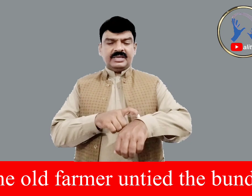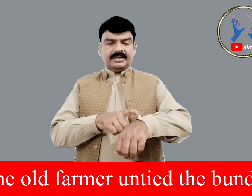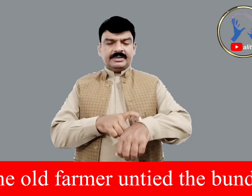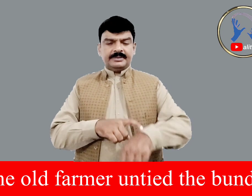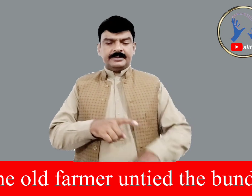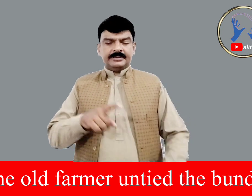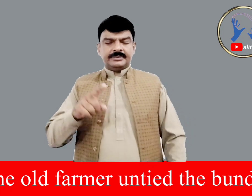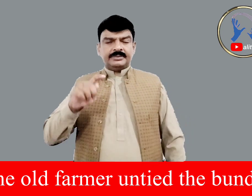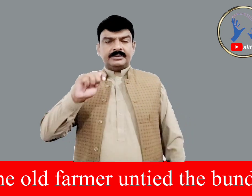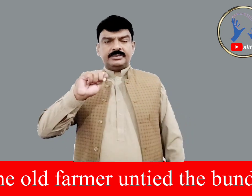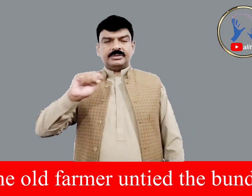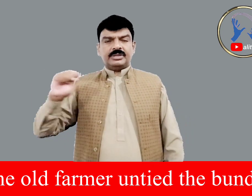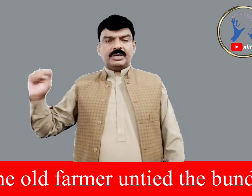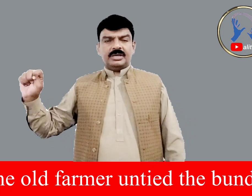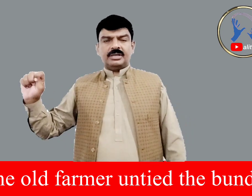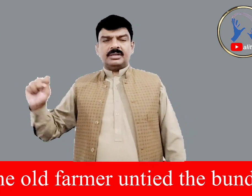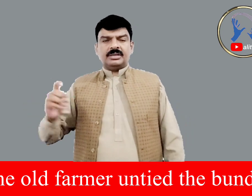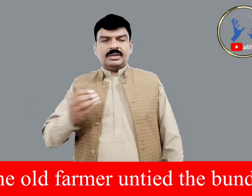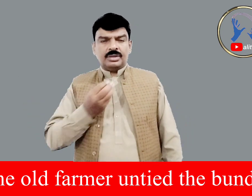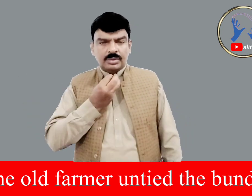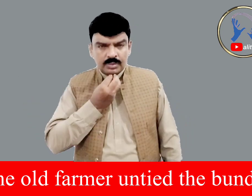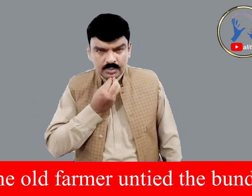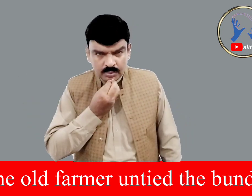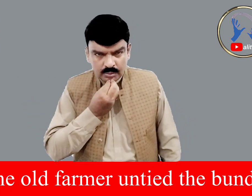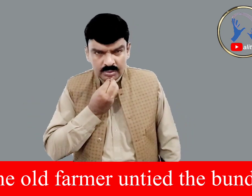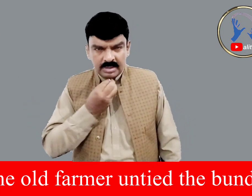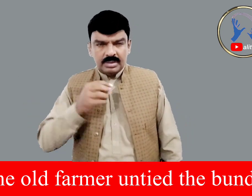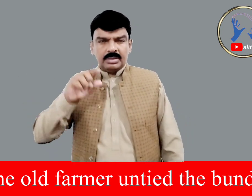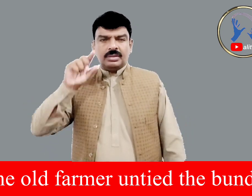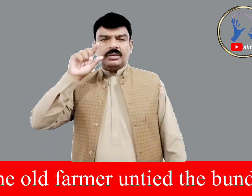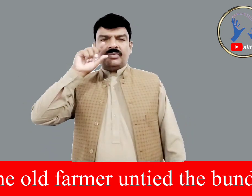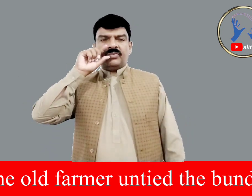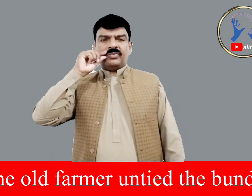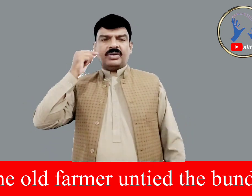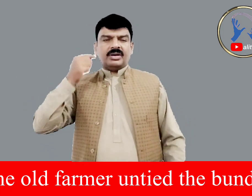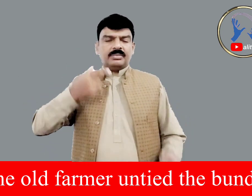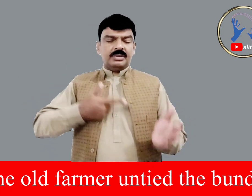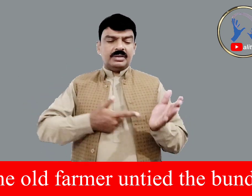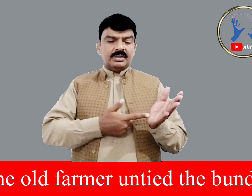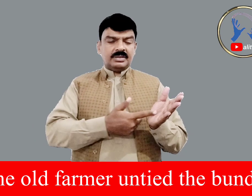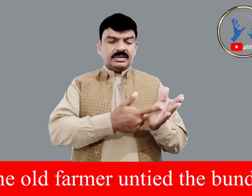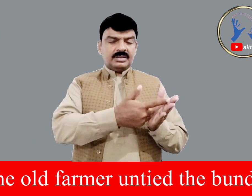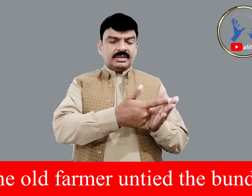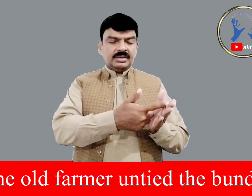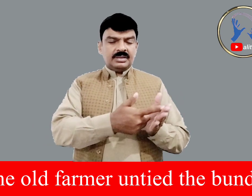Then the old farmer